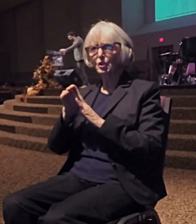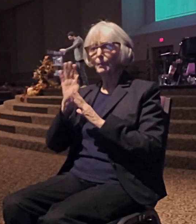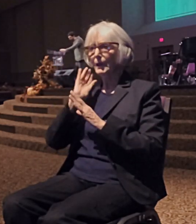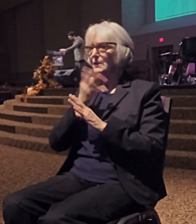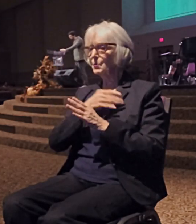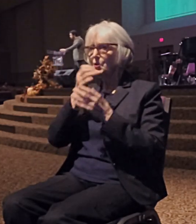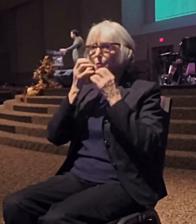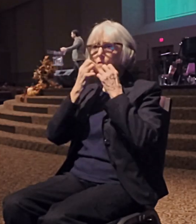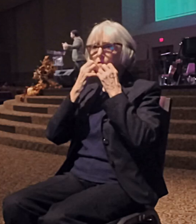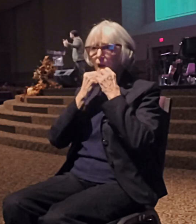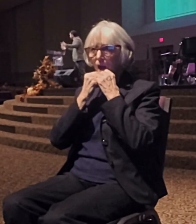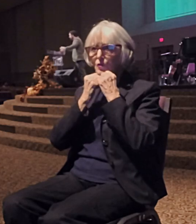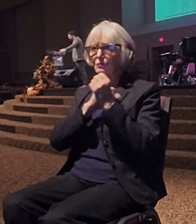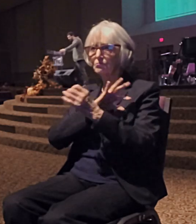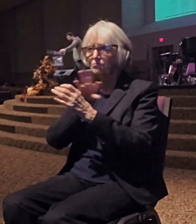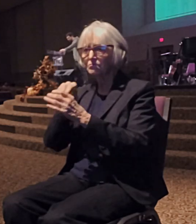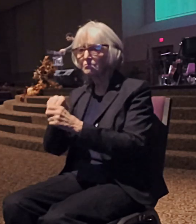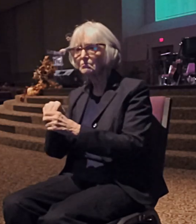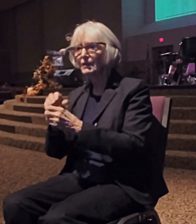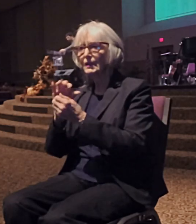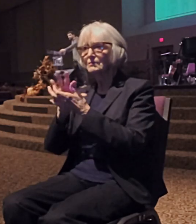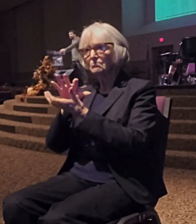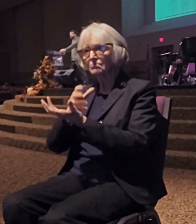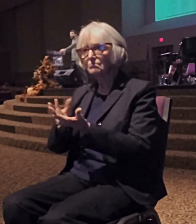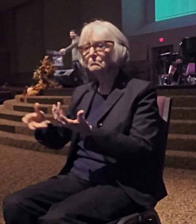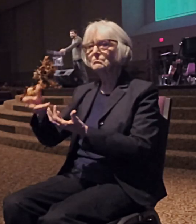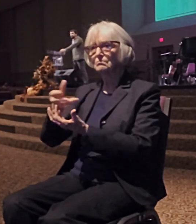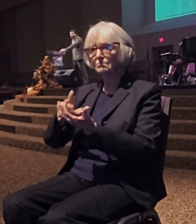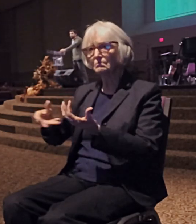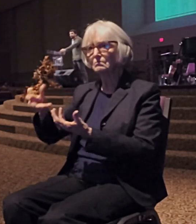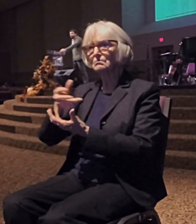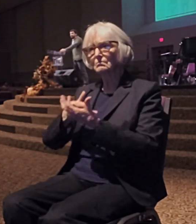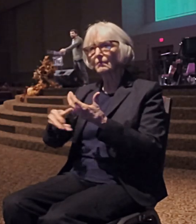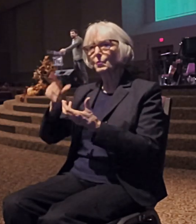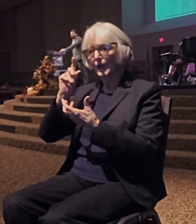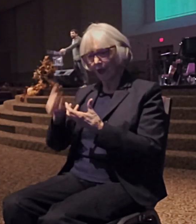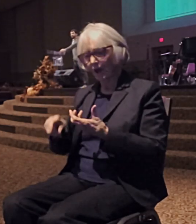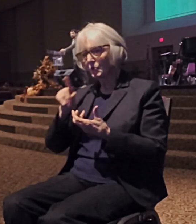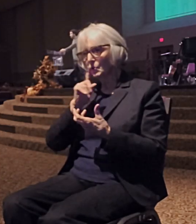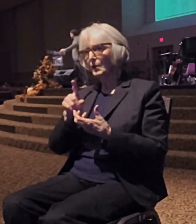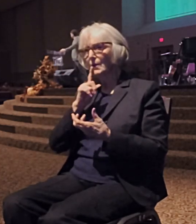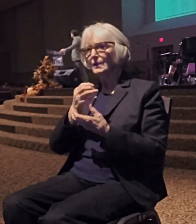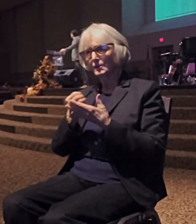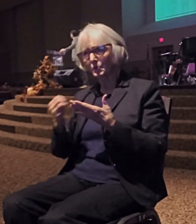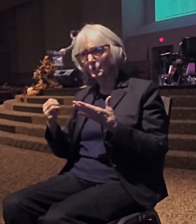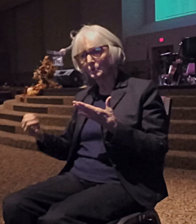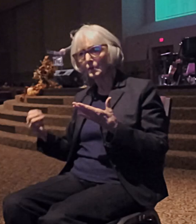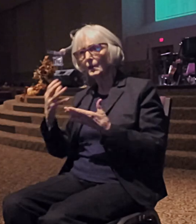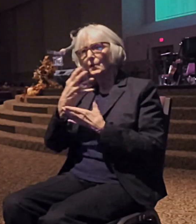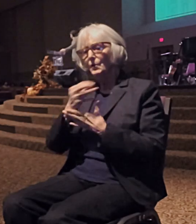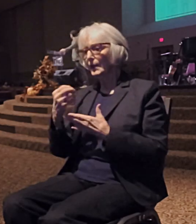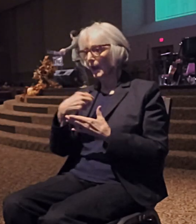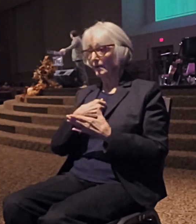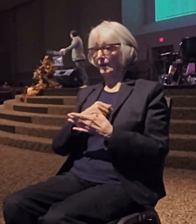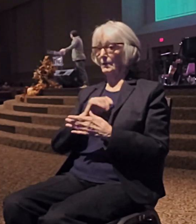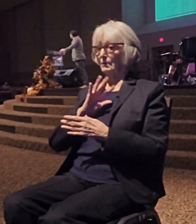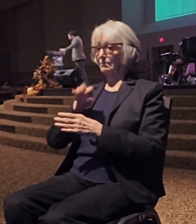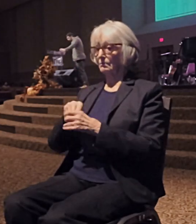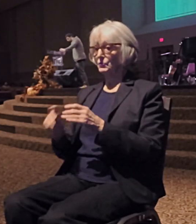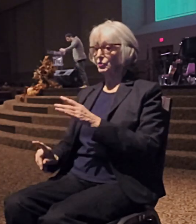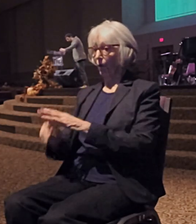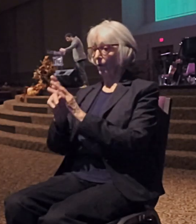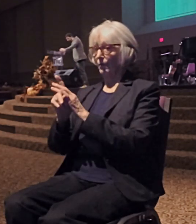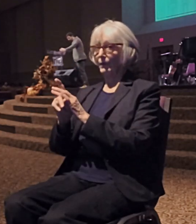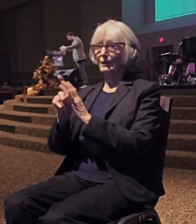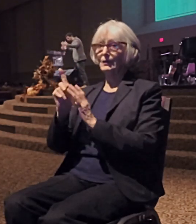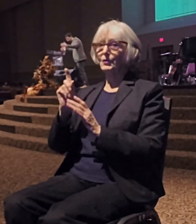cannot be found apart from the local church, which means we got to be present. It also means we got to get prepped. It's not just being present. It's to